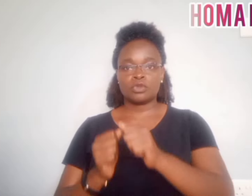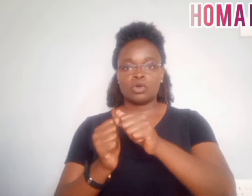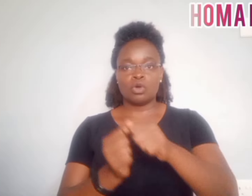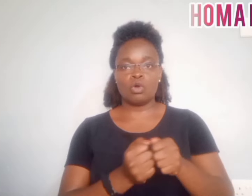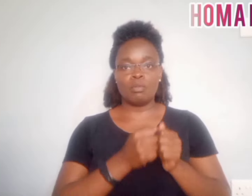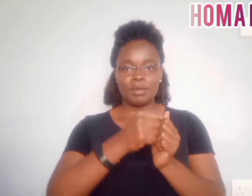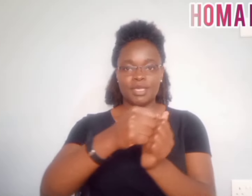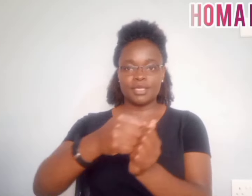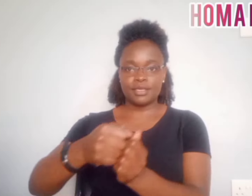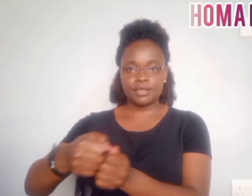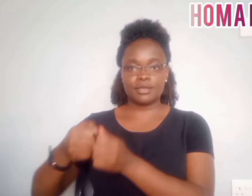Homa Bay.